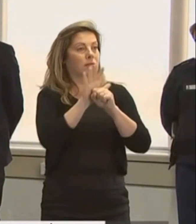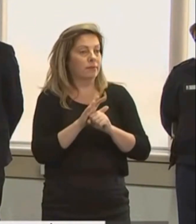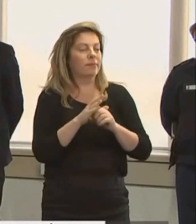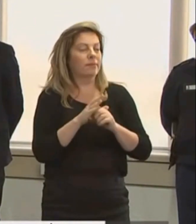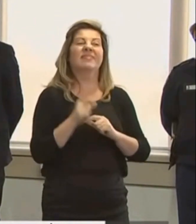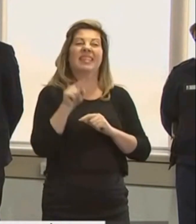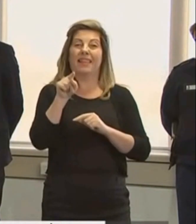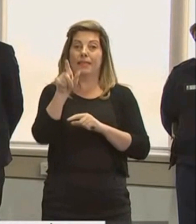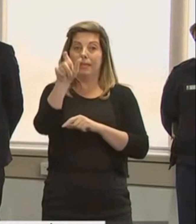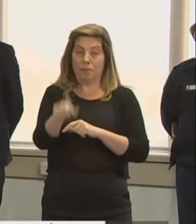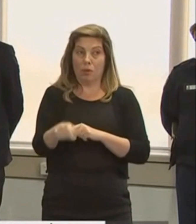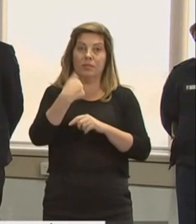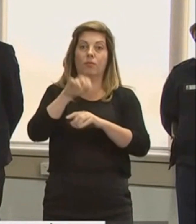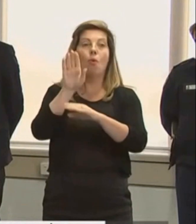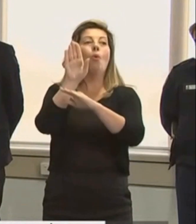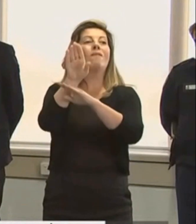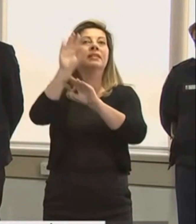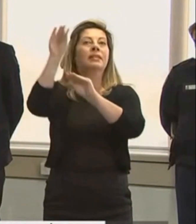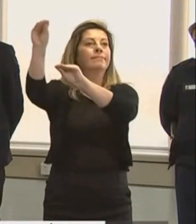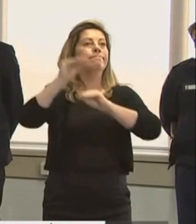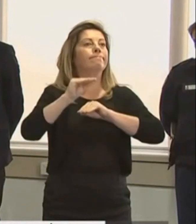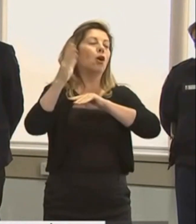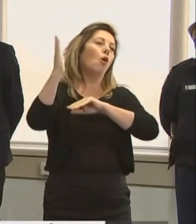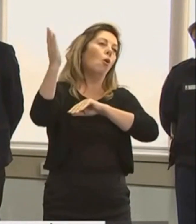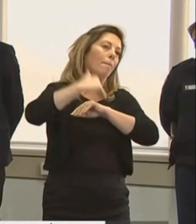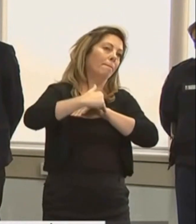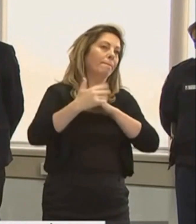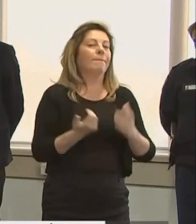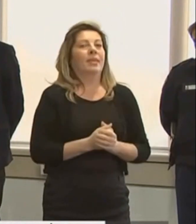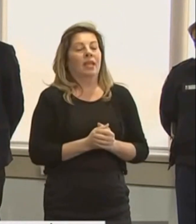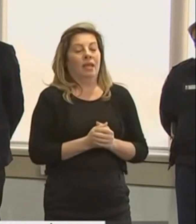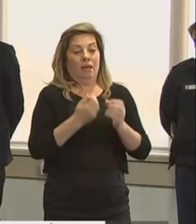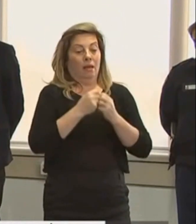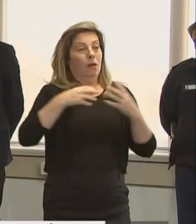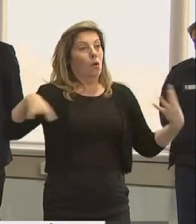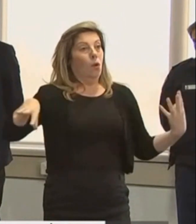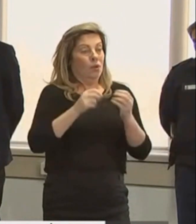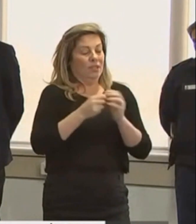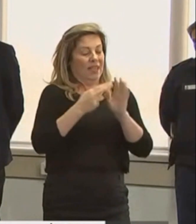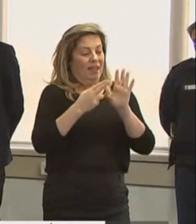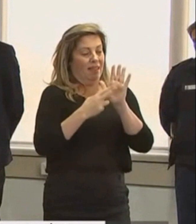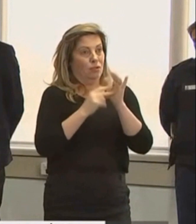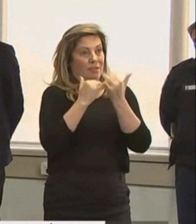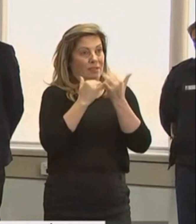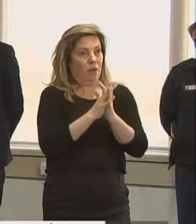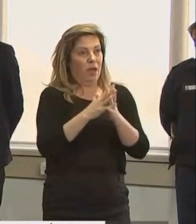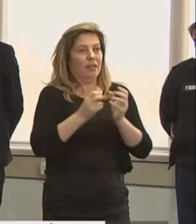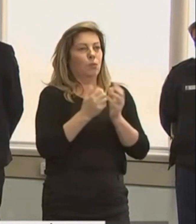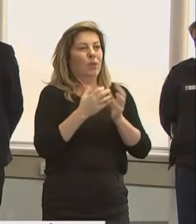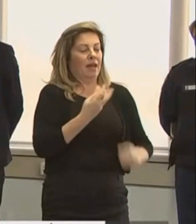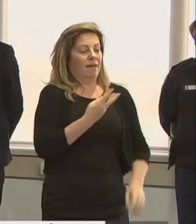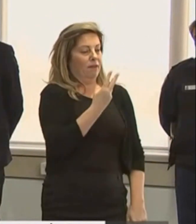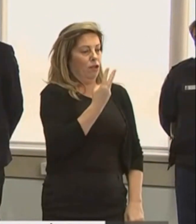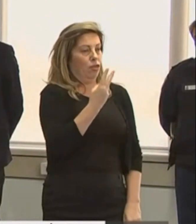to be a case of transmission, somebody who's coming from overseas, but Dr. Selvey will address that in a moment. This brings